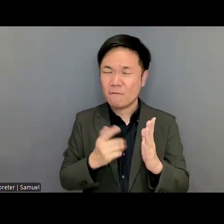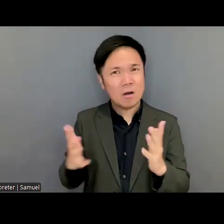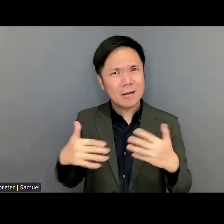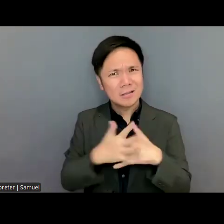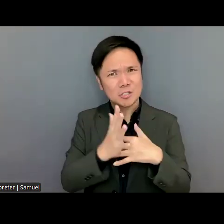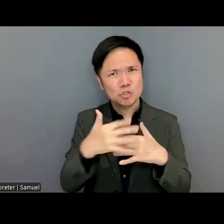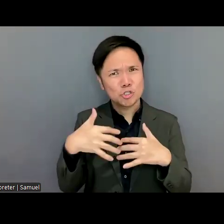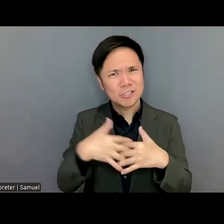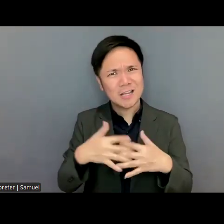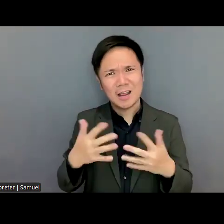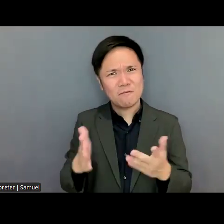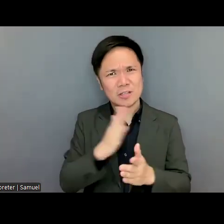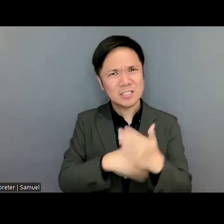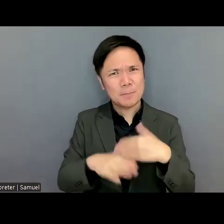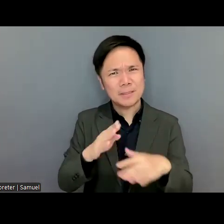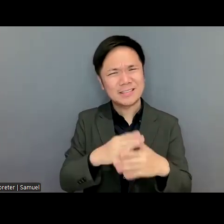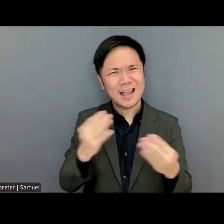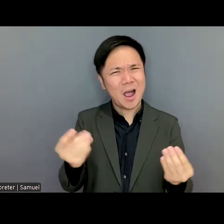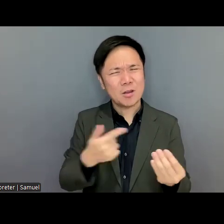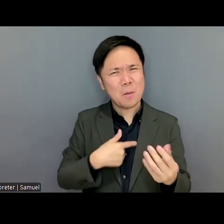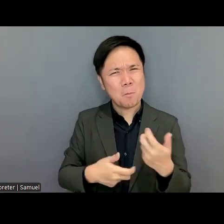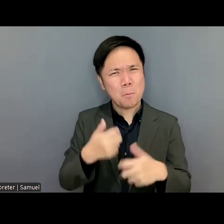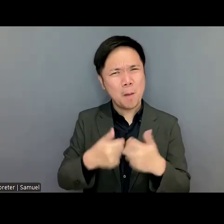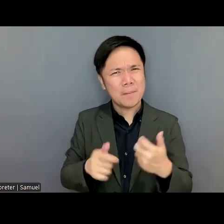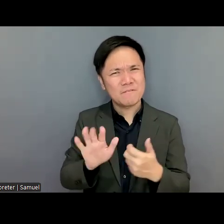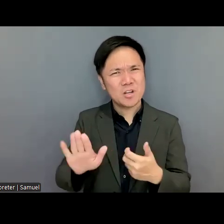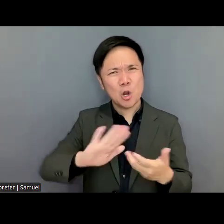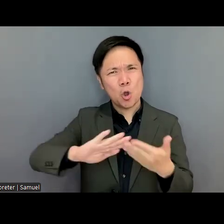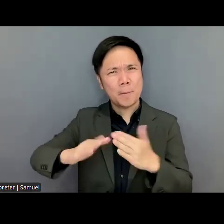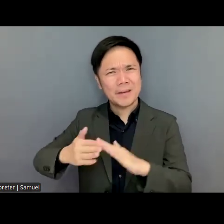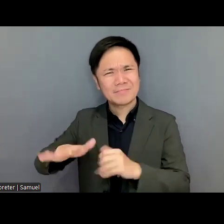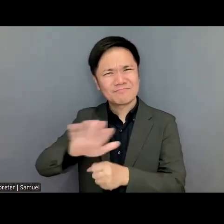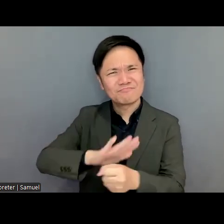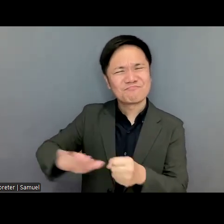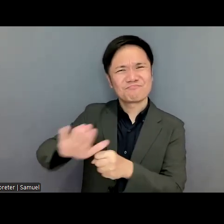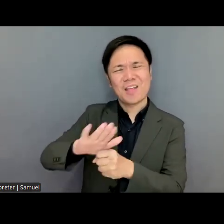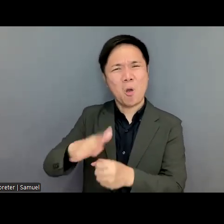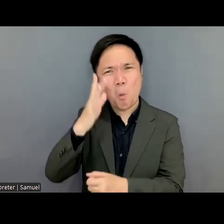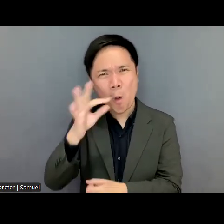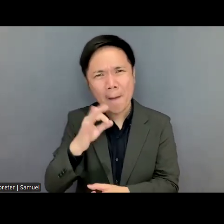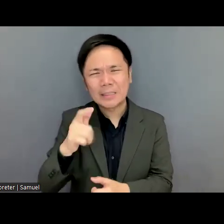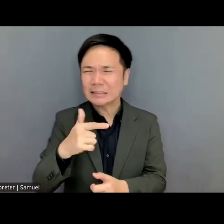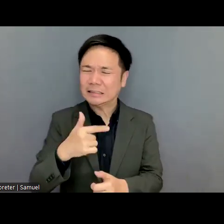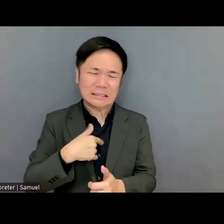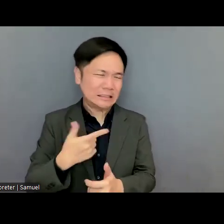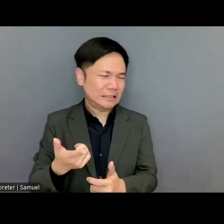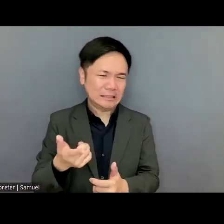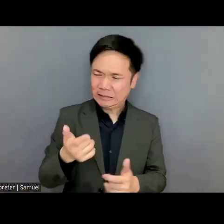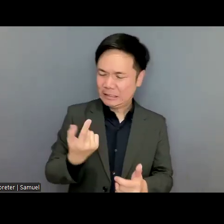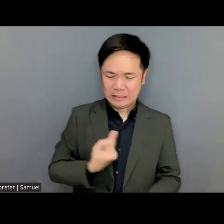people with disabilities are facing in their local communities because of the issue of isolation,